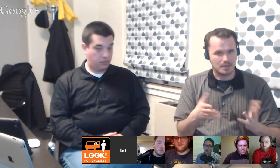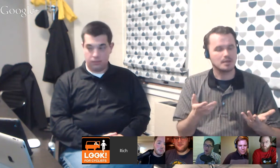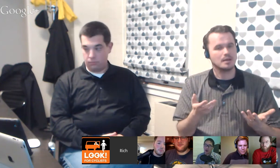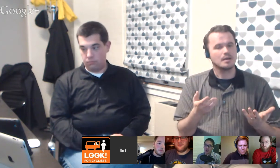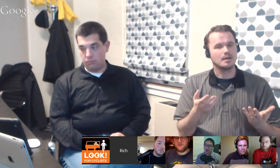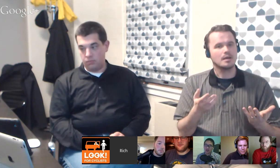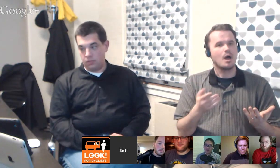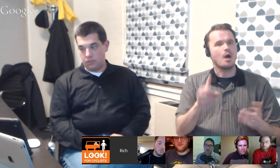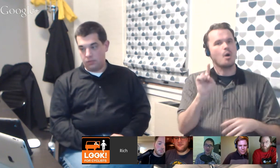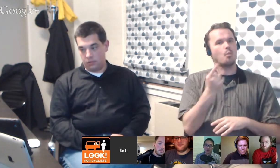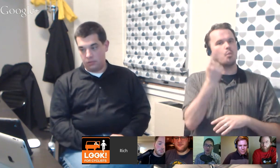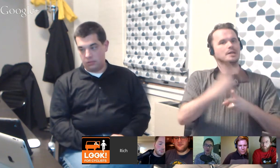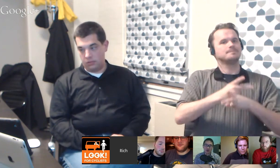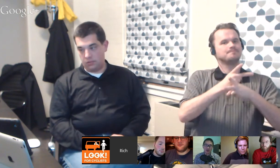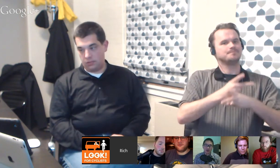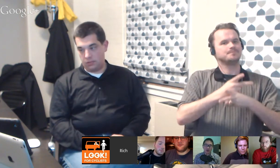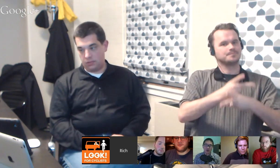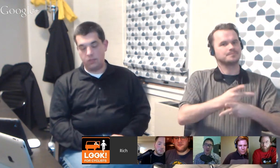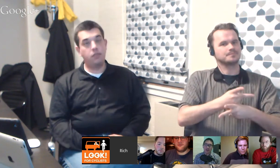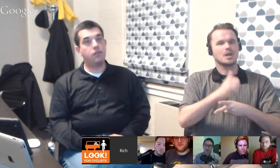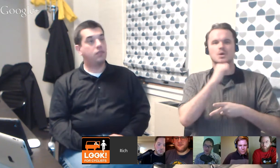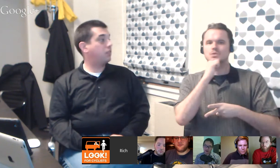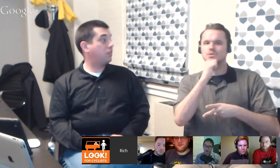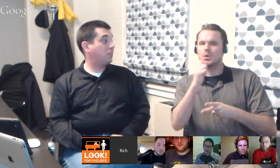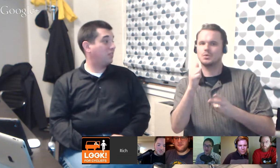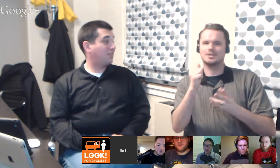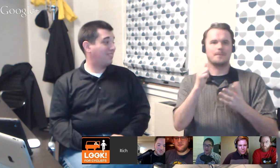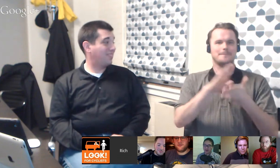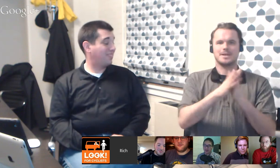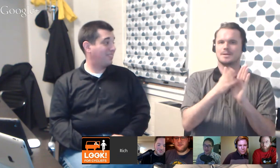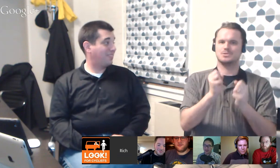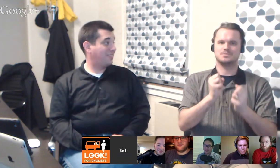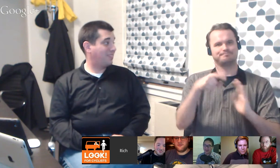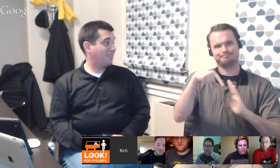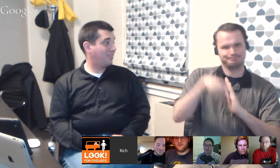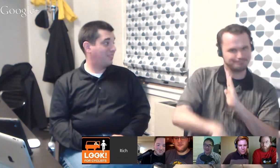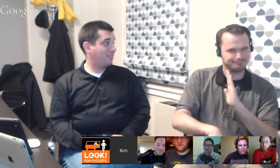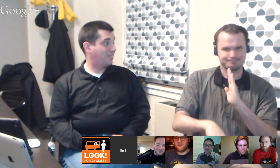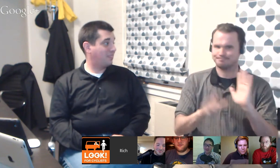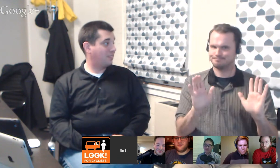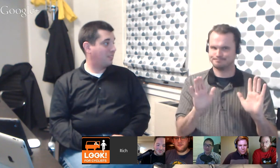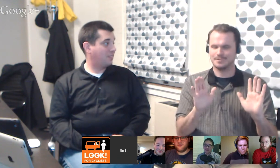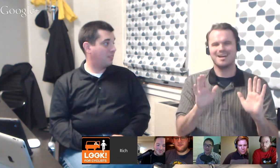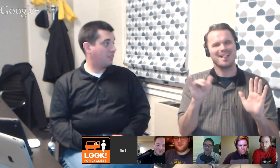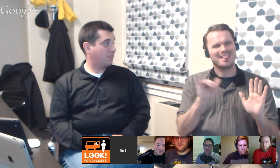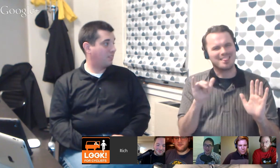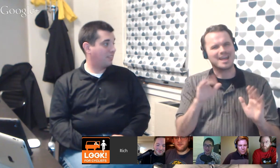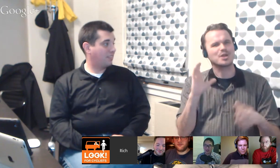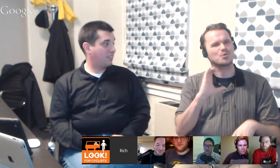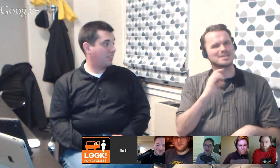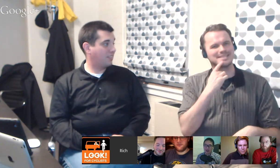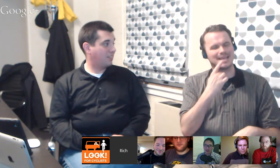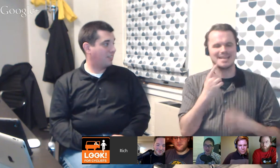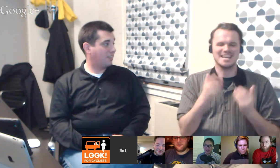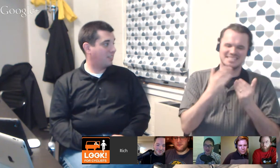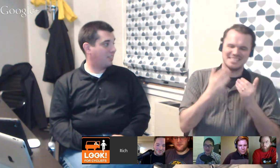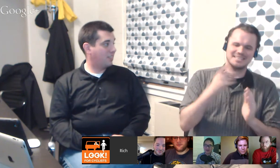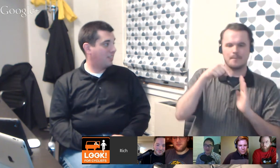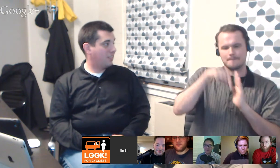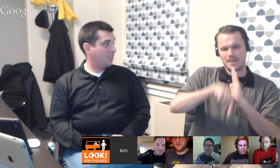one caution is don't get too crazy with it. I mean, like Chris said, it's easy to kind of get